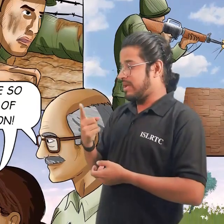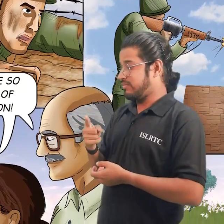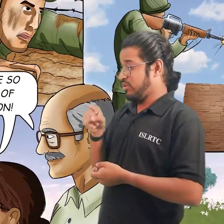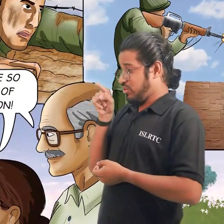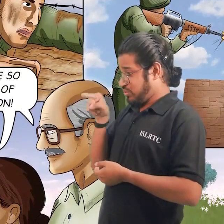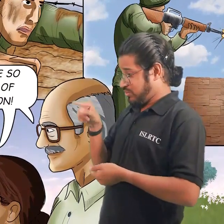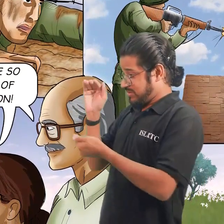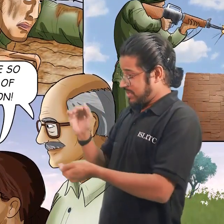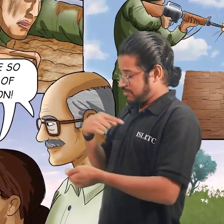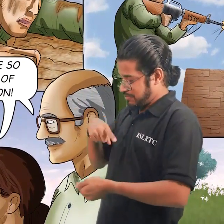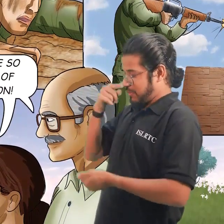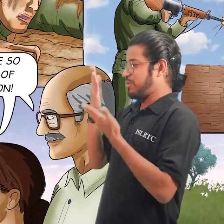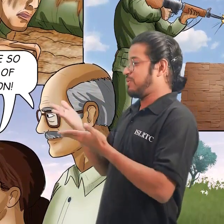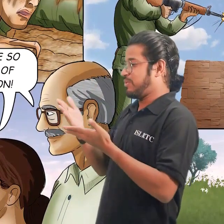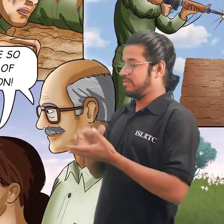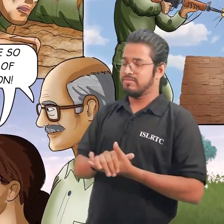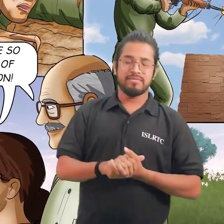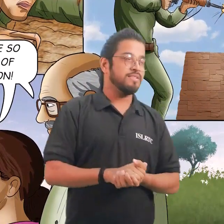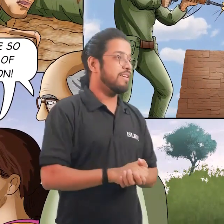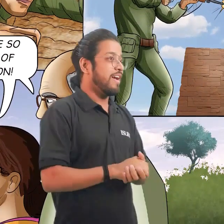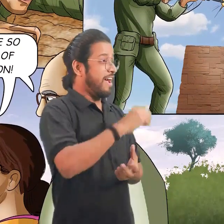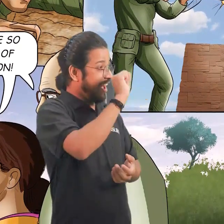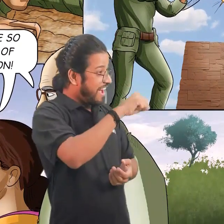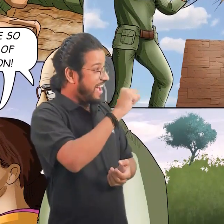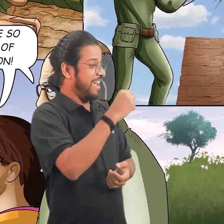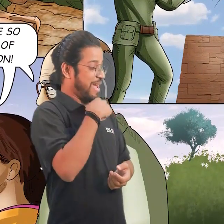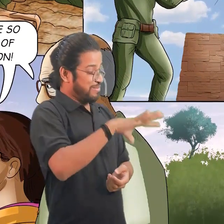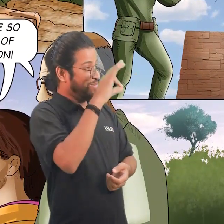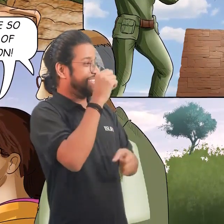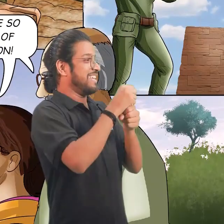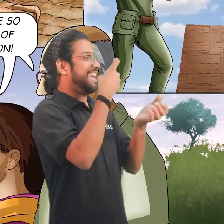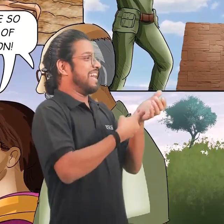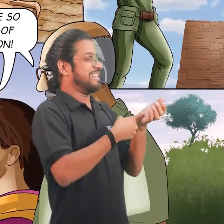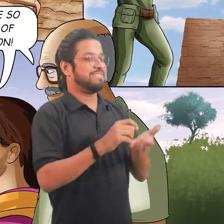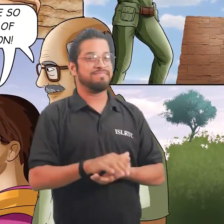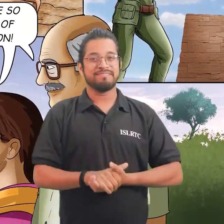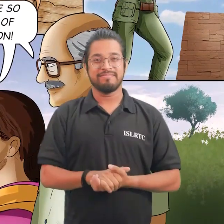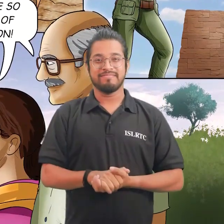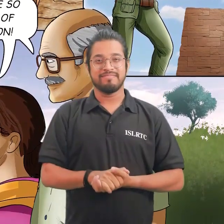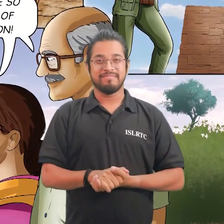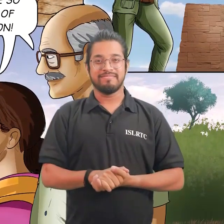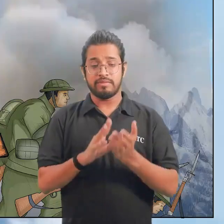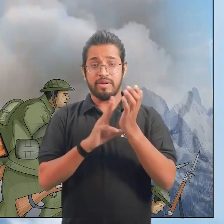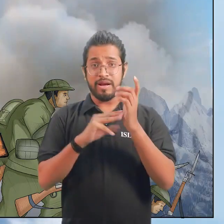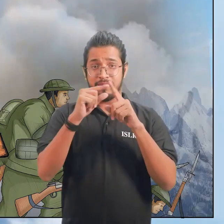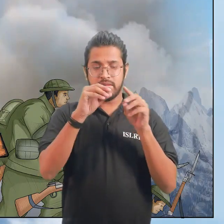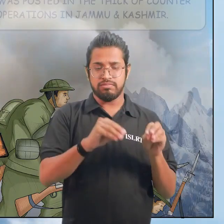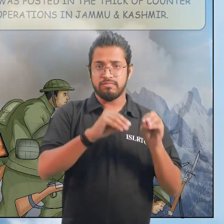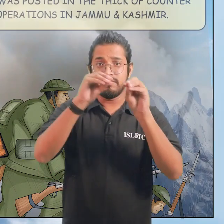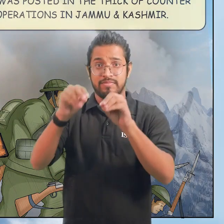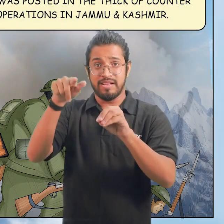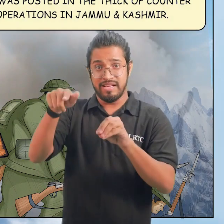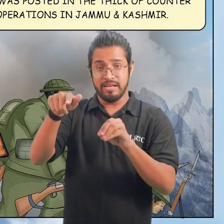We are so proud of you, son. Yes, and I got my choice, the Gorkha Rifles.